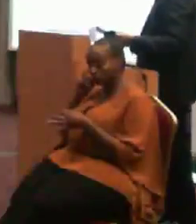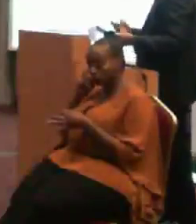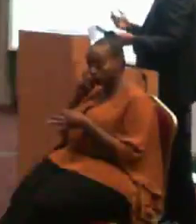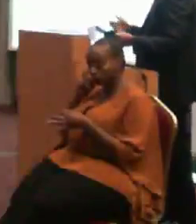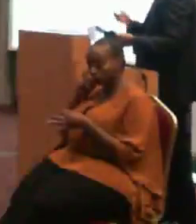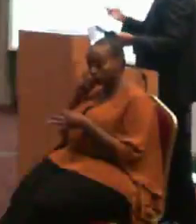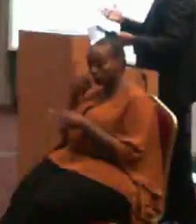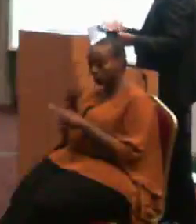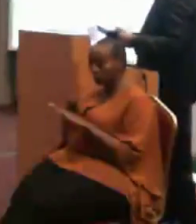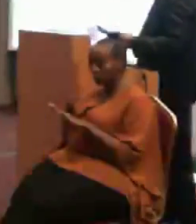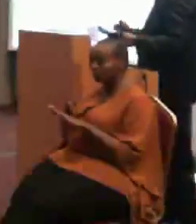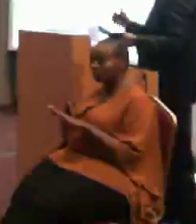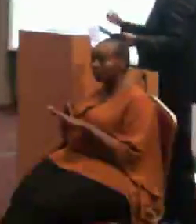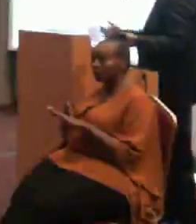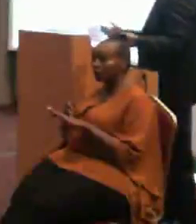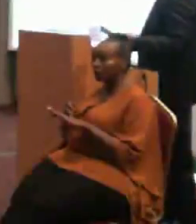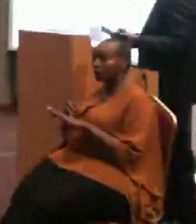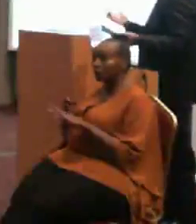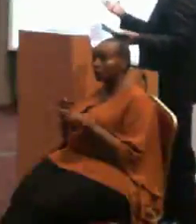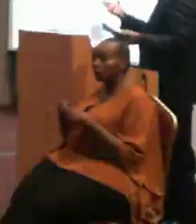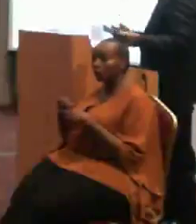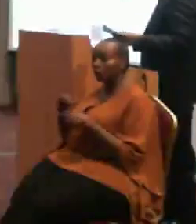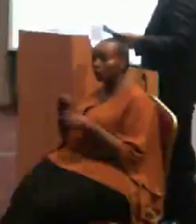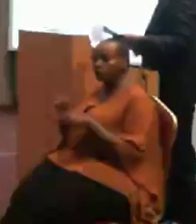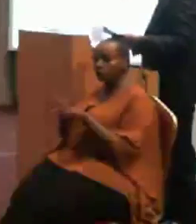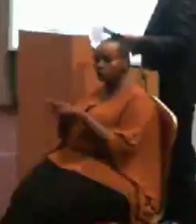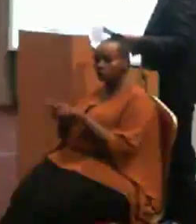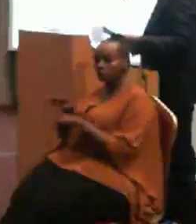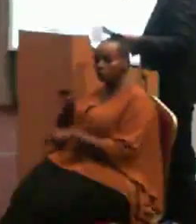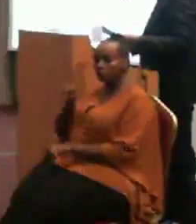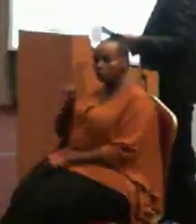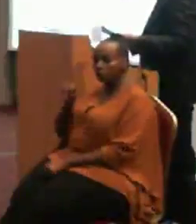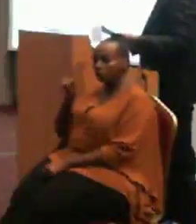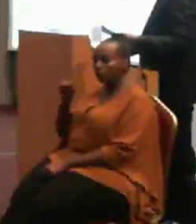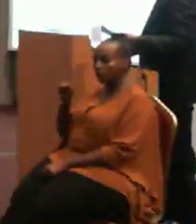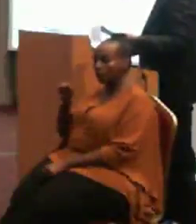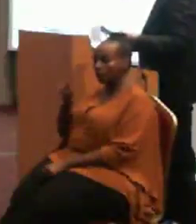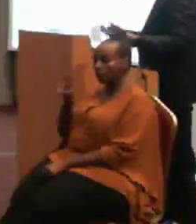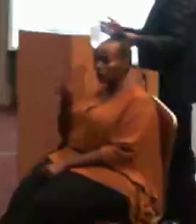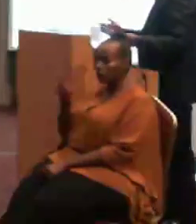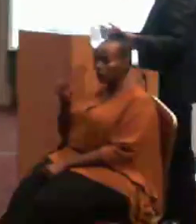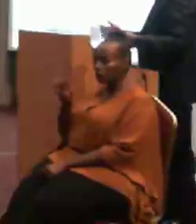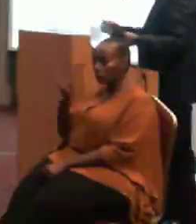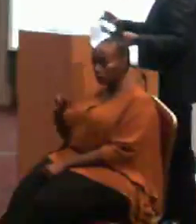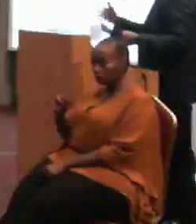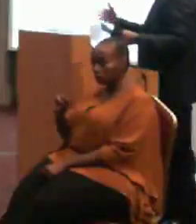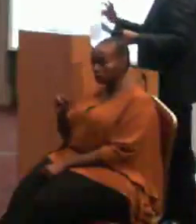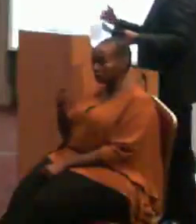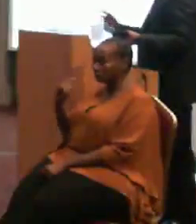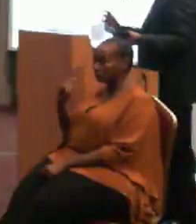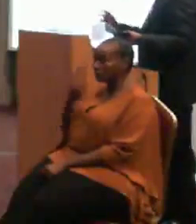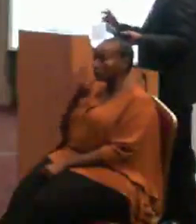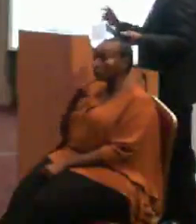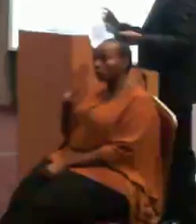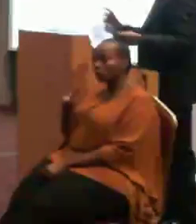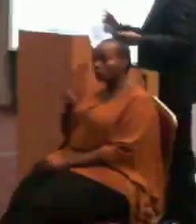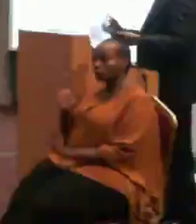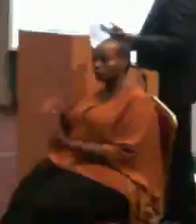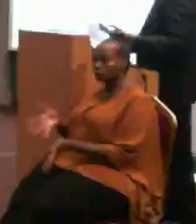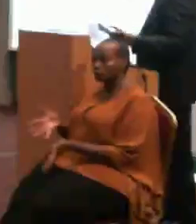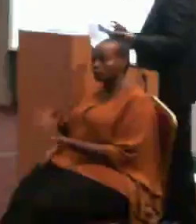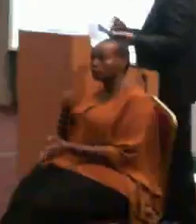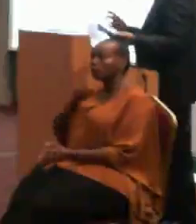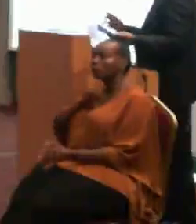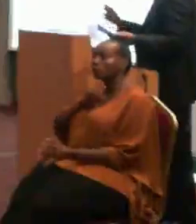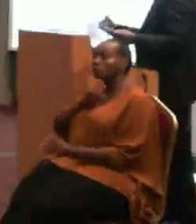well. The issue, the reference to a macros, and Mr. Modise also commented on it. In some of these things, they use these